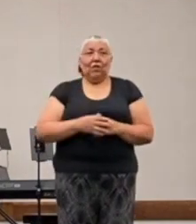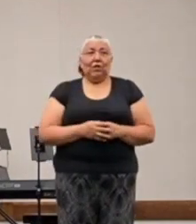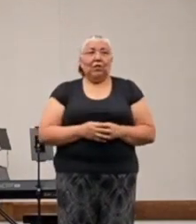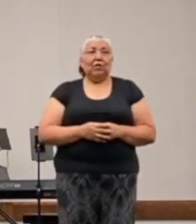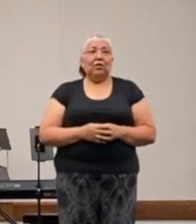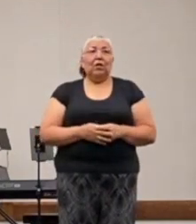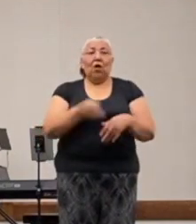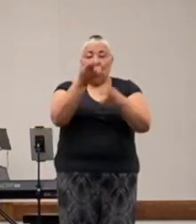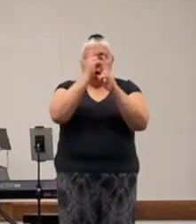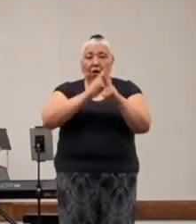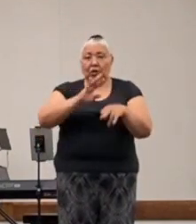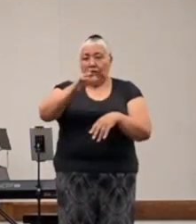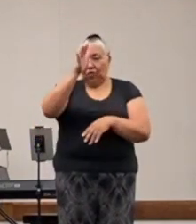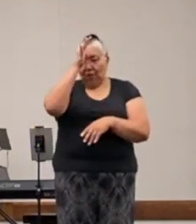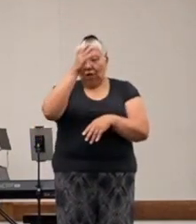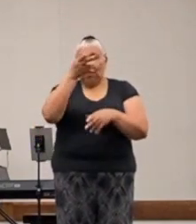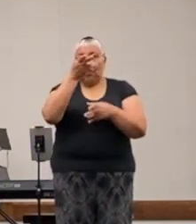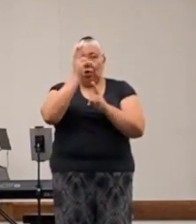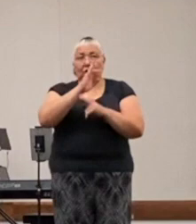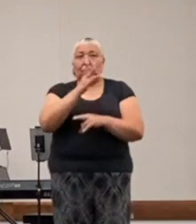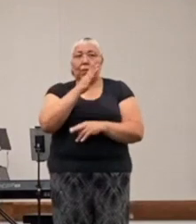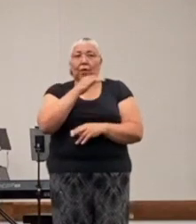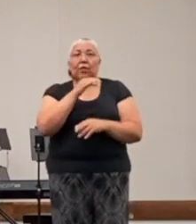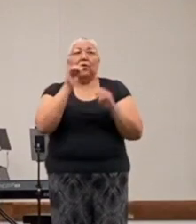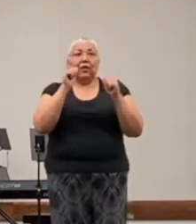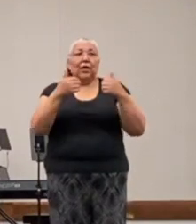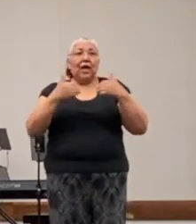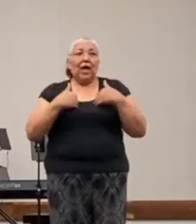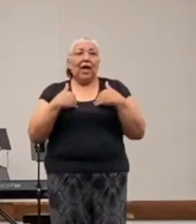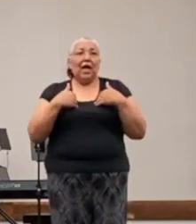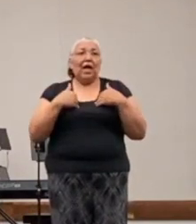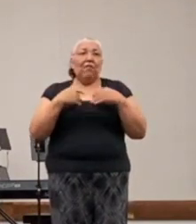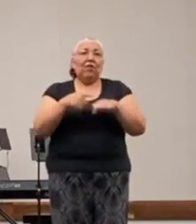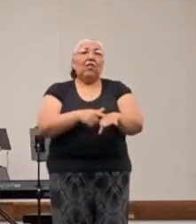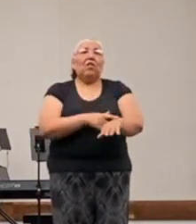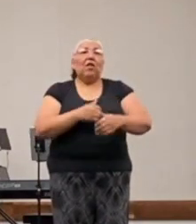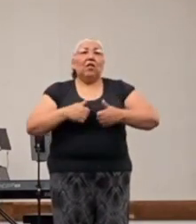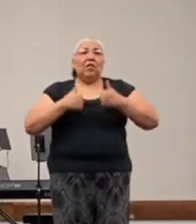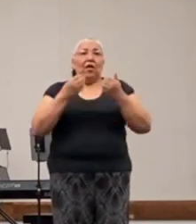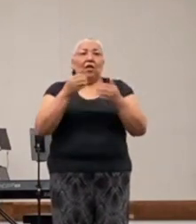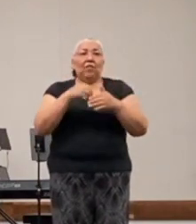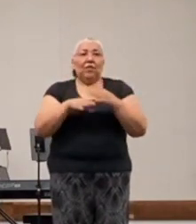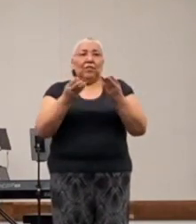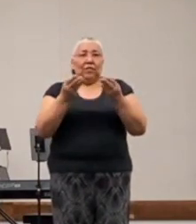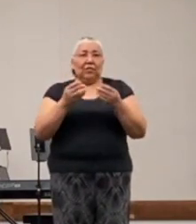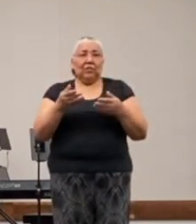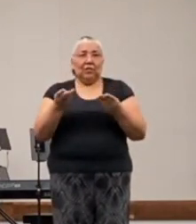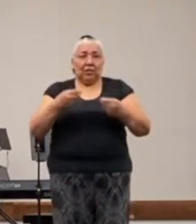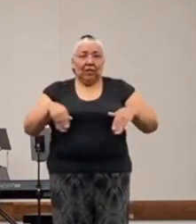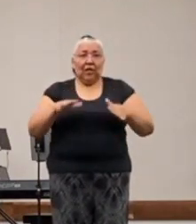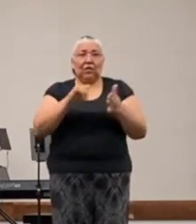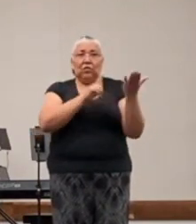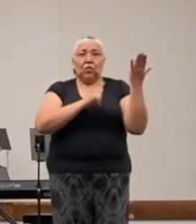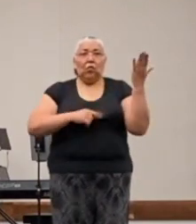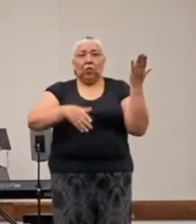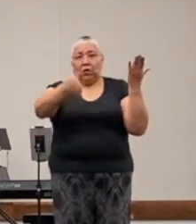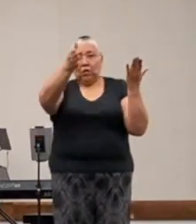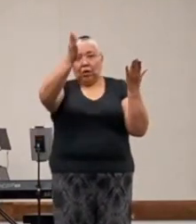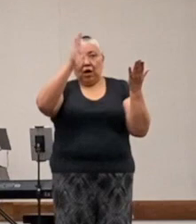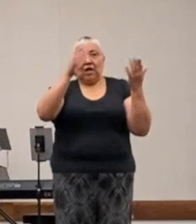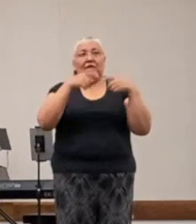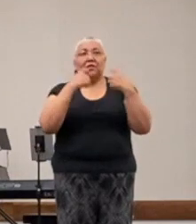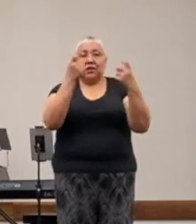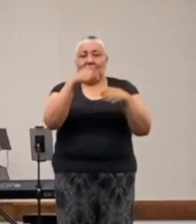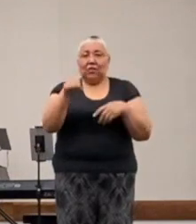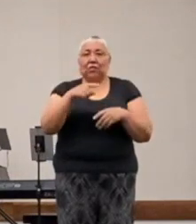12. Honor your father and your mother so that you may have a long life in the land that the Lord your God has given you.